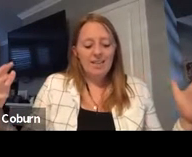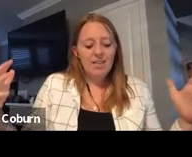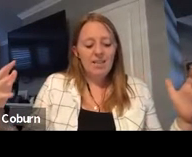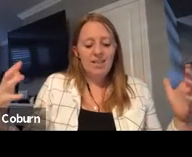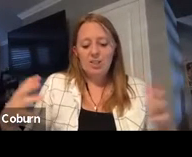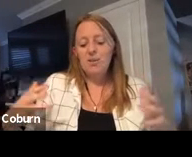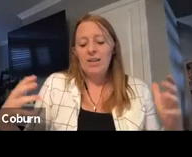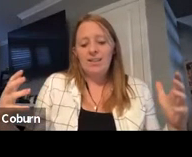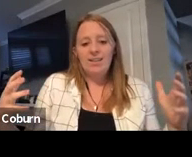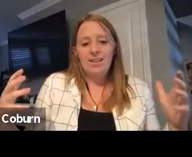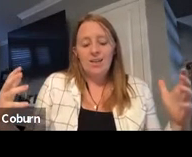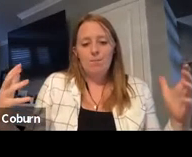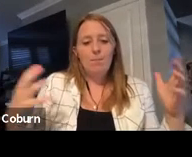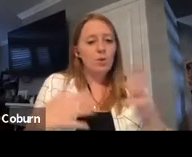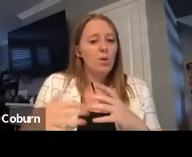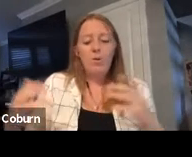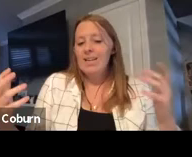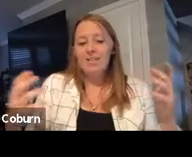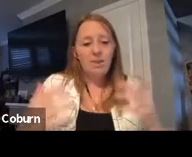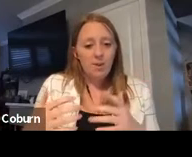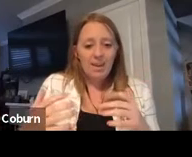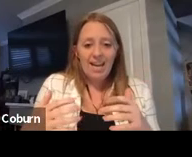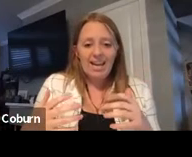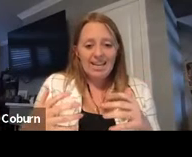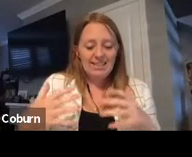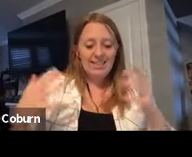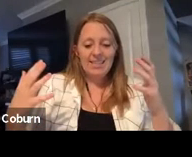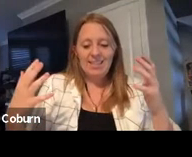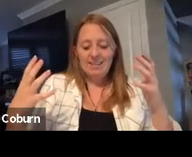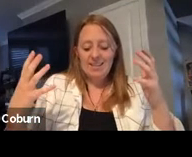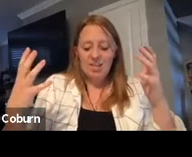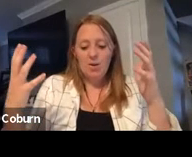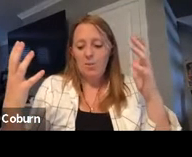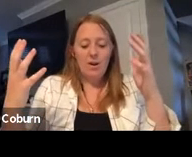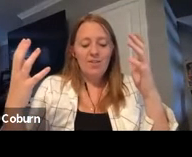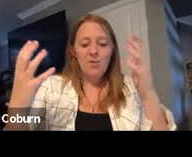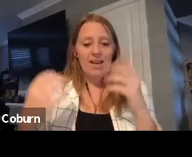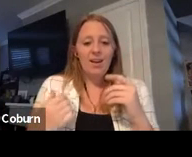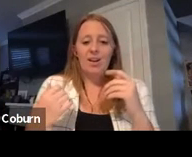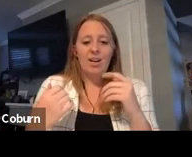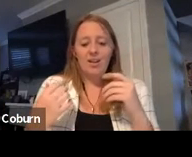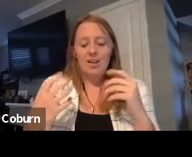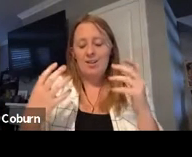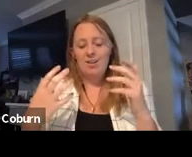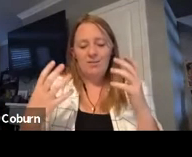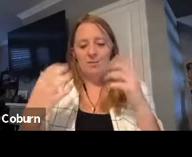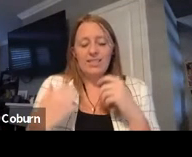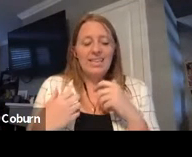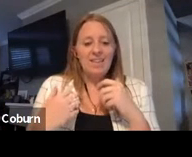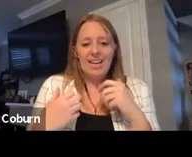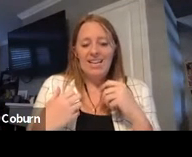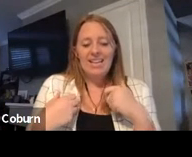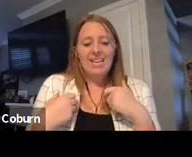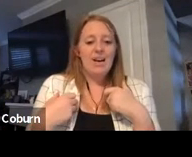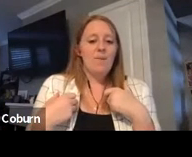really giving the student multiple ways of communicating to, whatever way they're going to